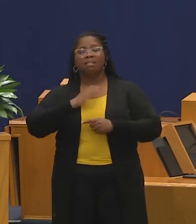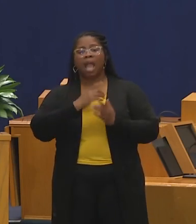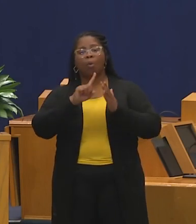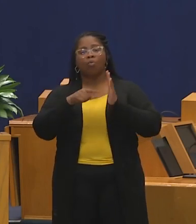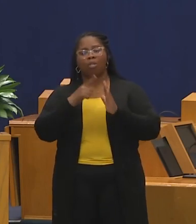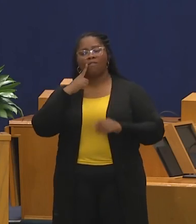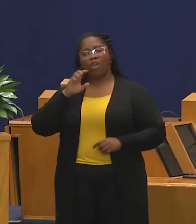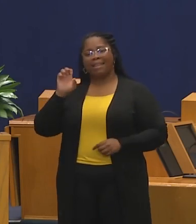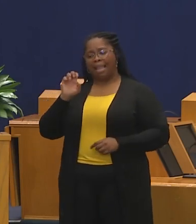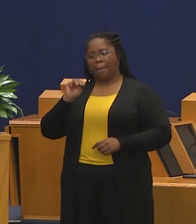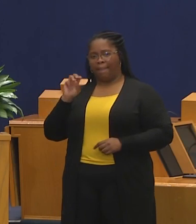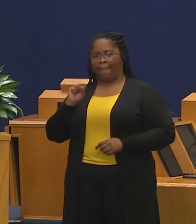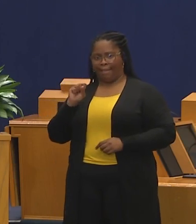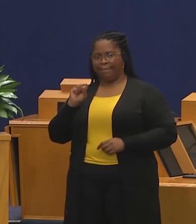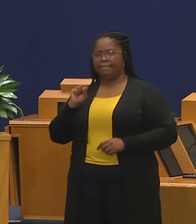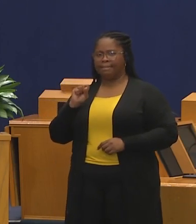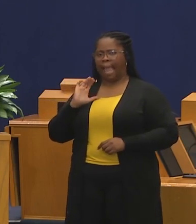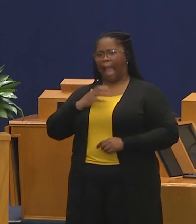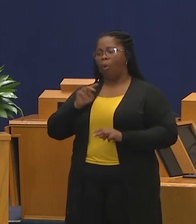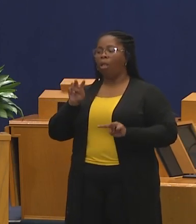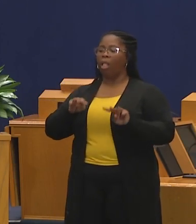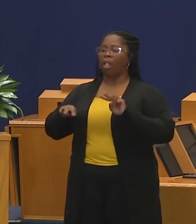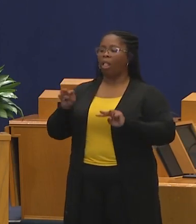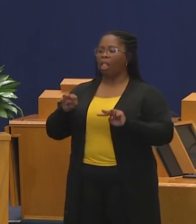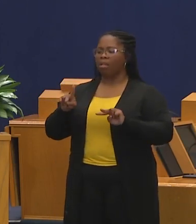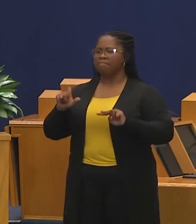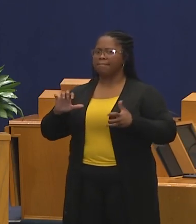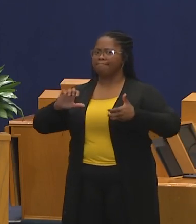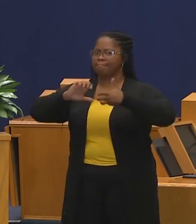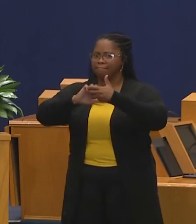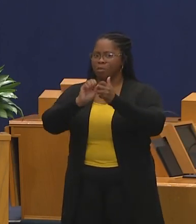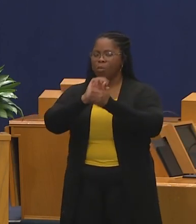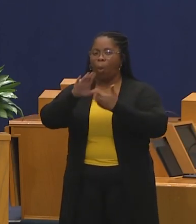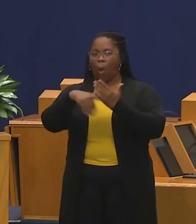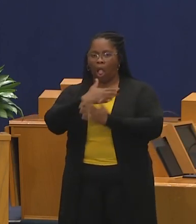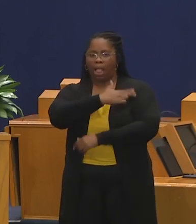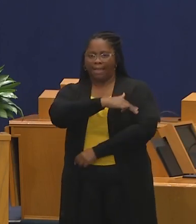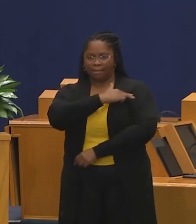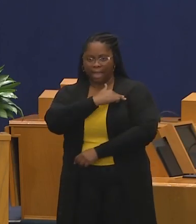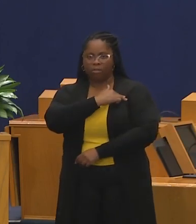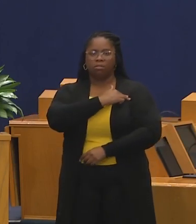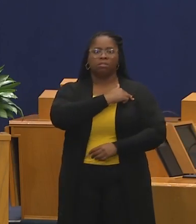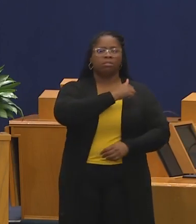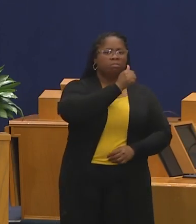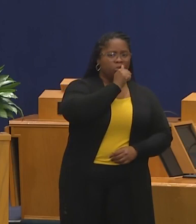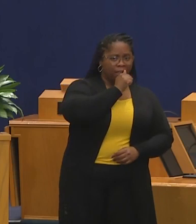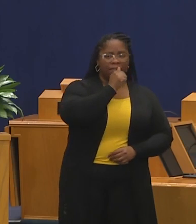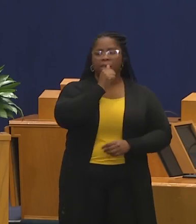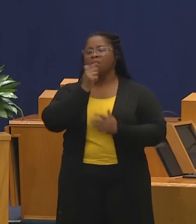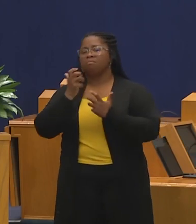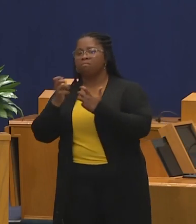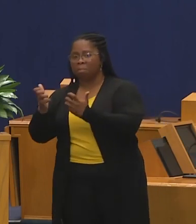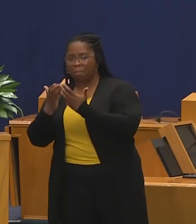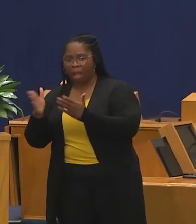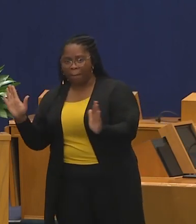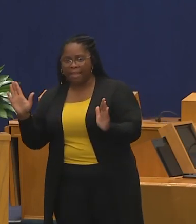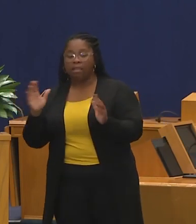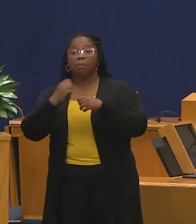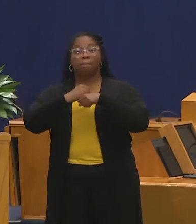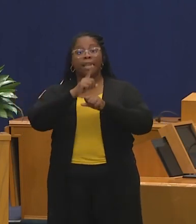EMS agency of working with all hospitals across the county, public and private, to make sure that the hospital